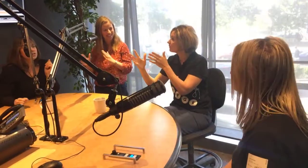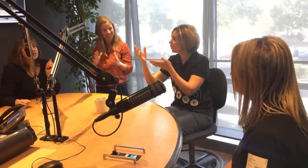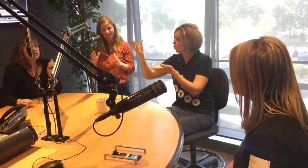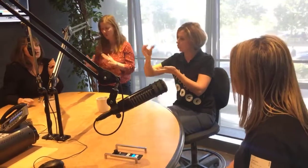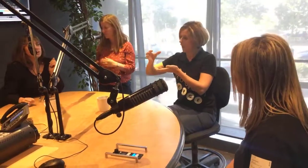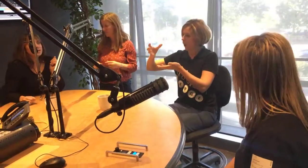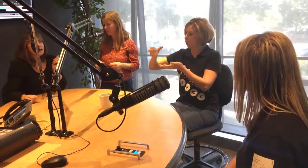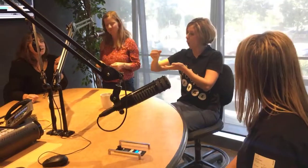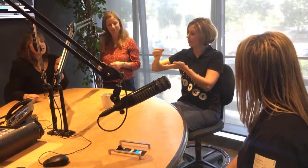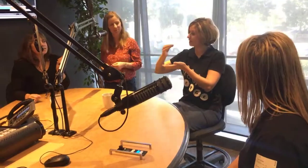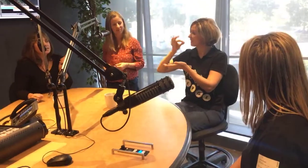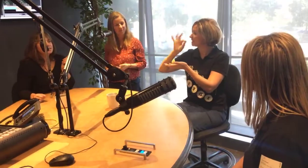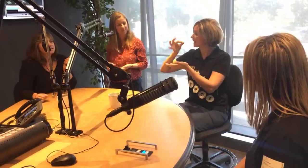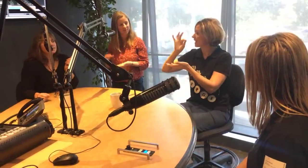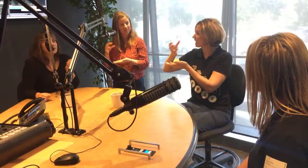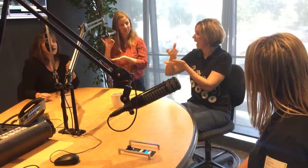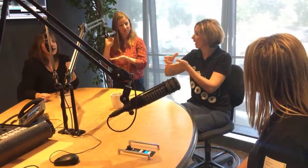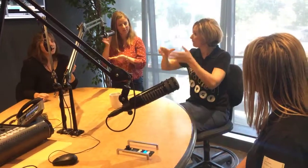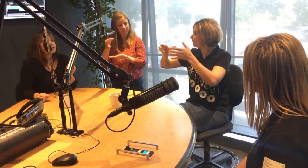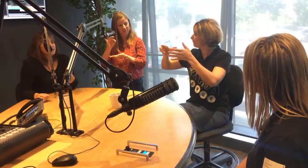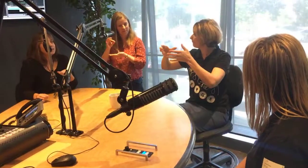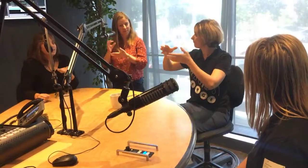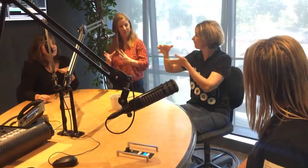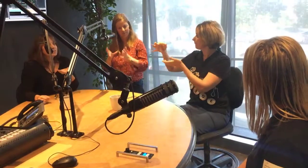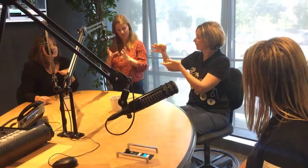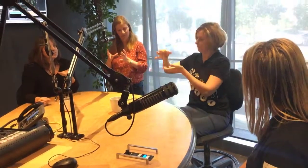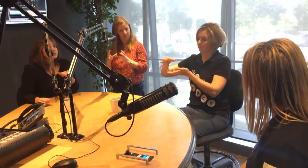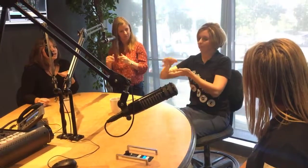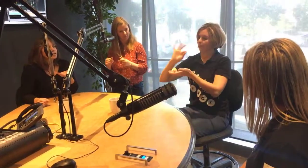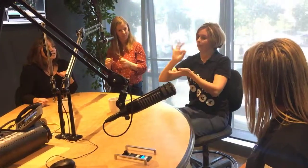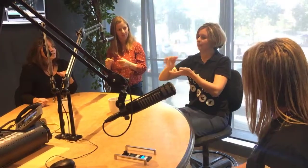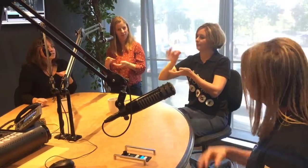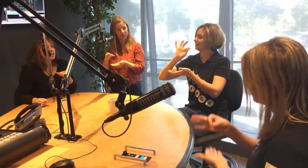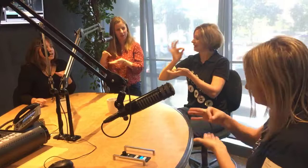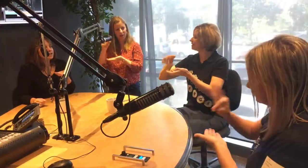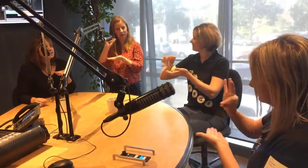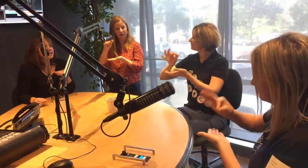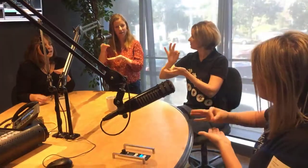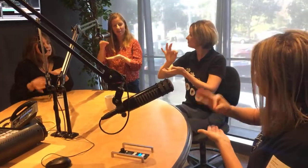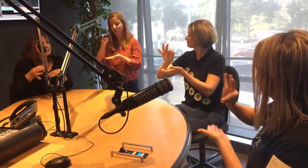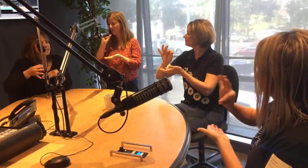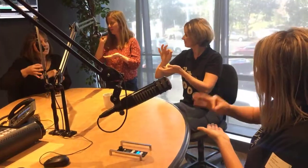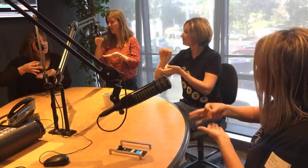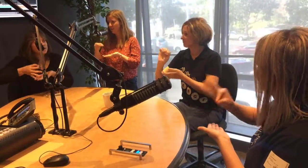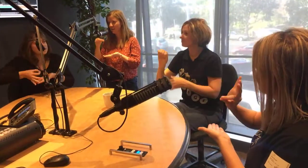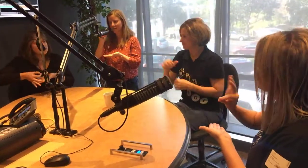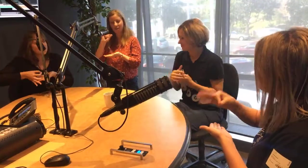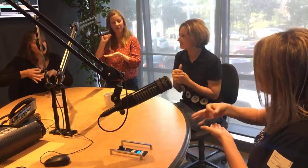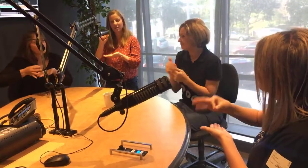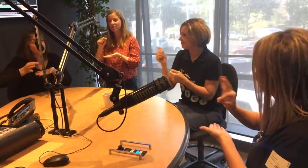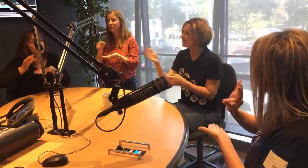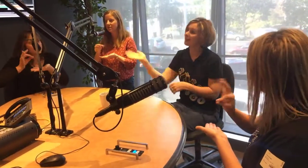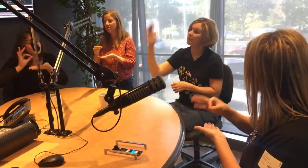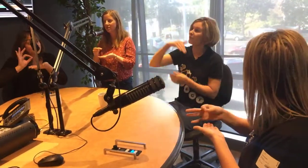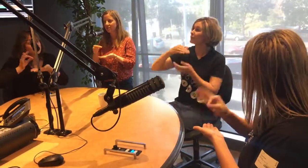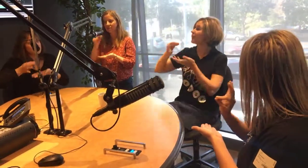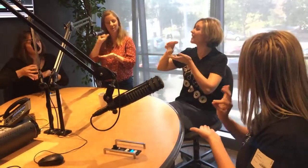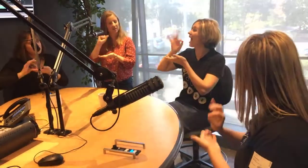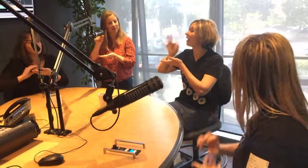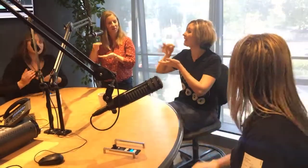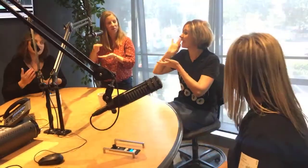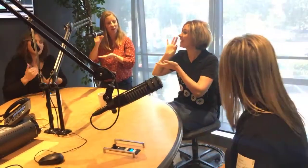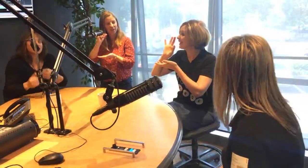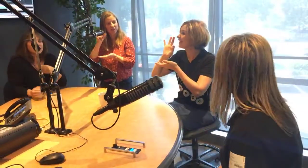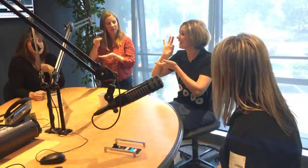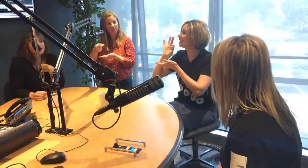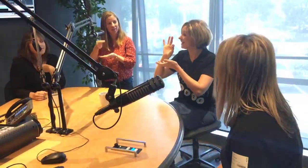to use your dominant hand. Mhm. Okay. All right. So this is how you're Okay. indicating the Oh, teacup, yes. and the teacup obviously as if you were